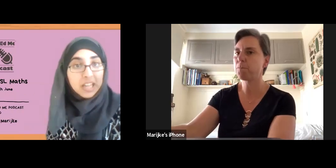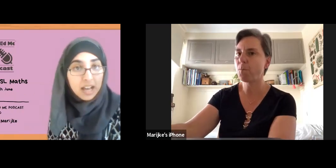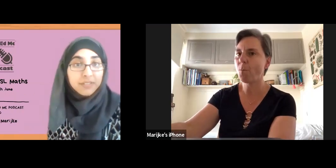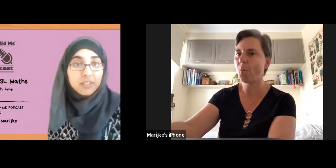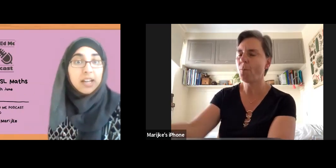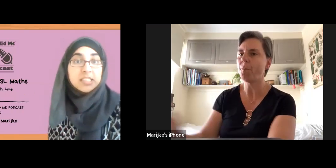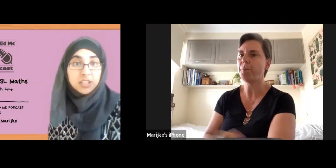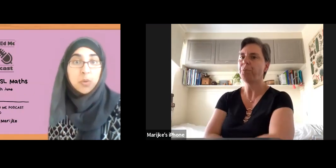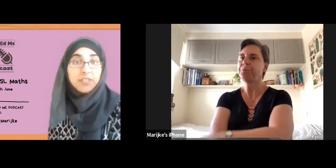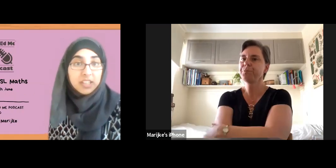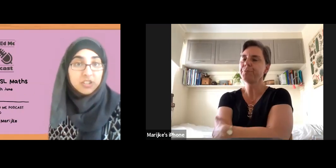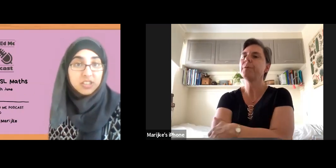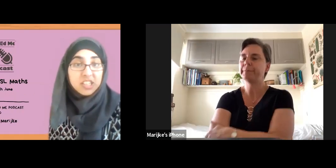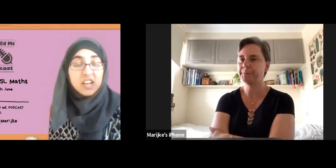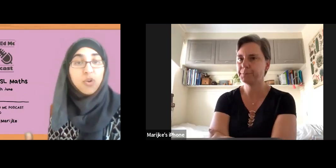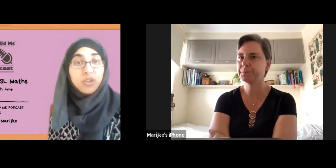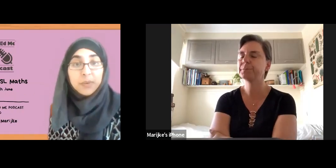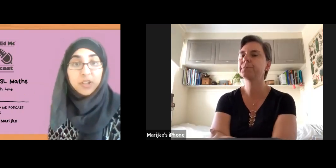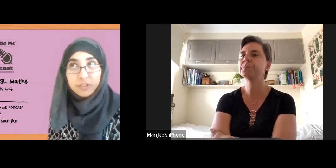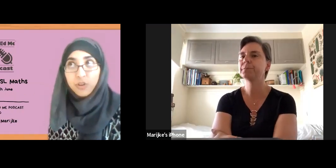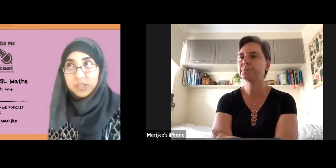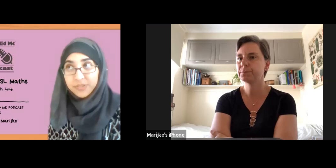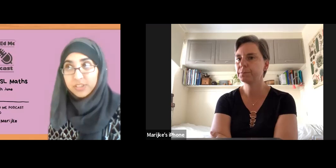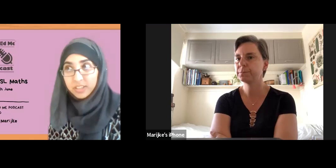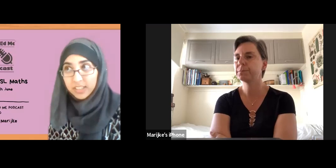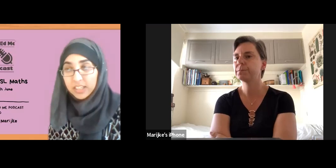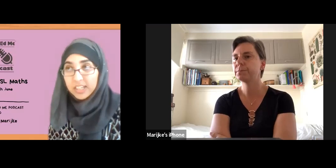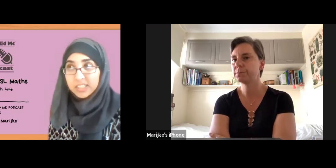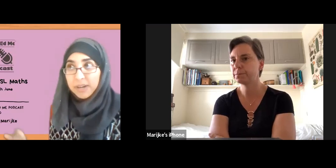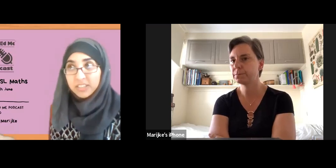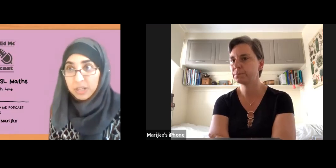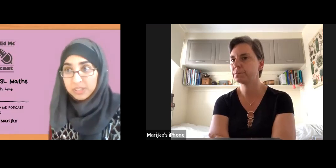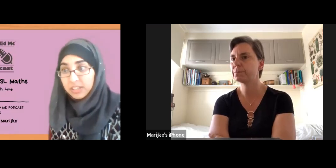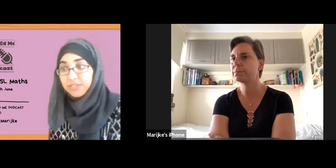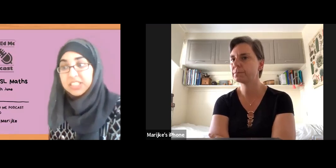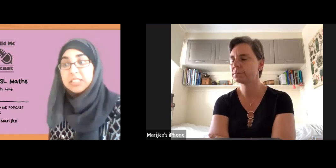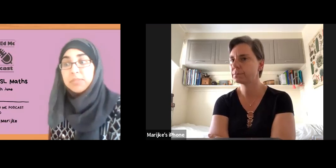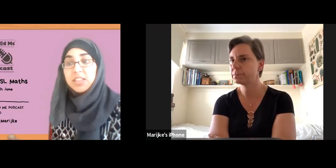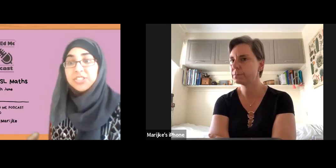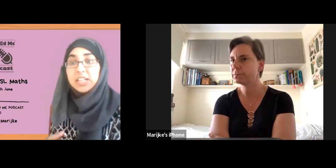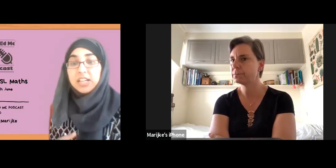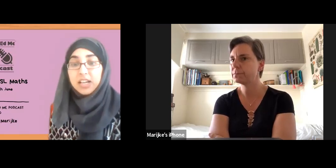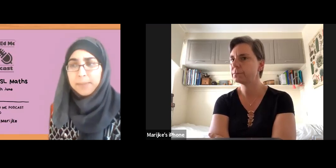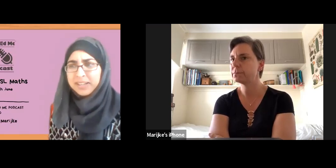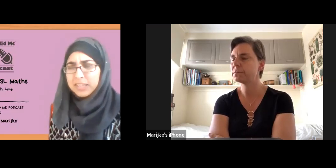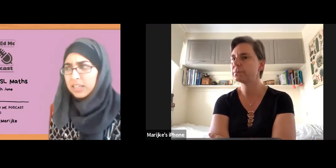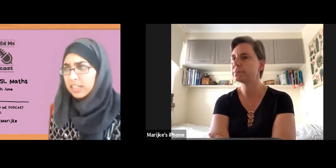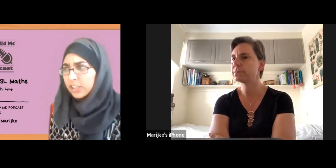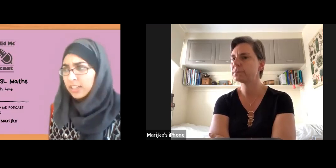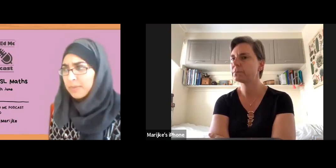have teaching qualifications. All they were looking for was for a degree. So my degree was in physics and maths, and I think initially I was